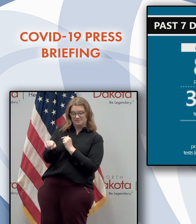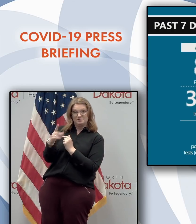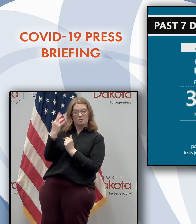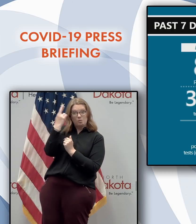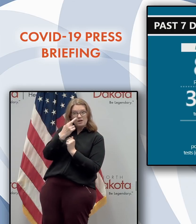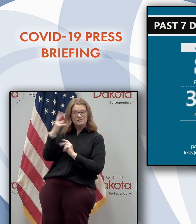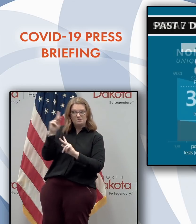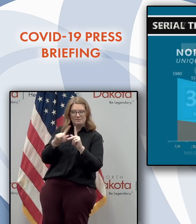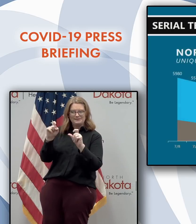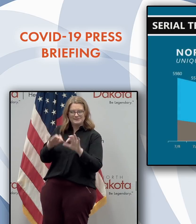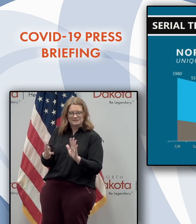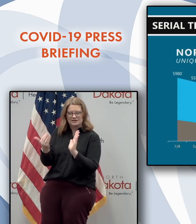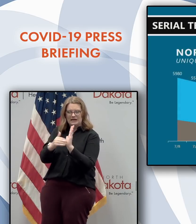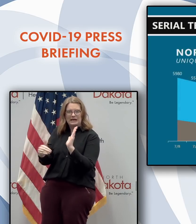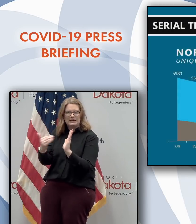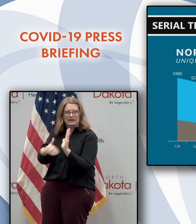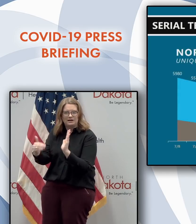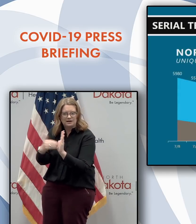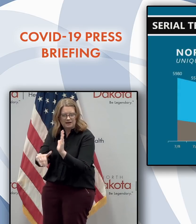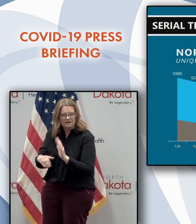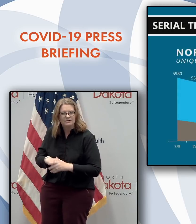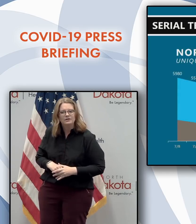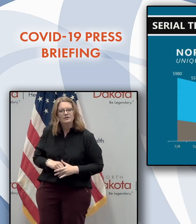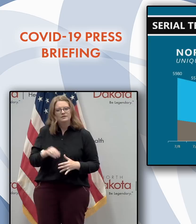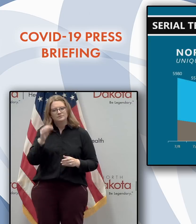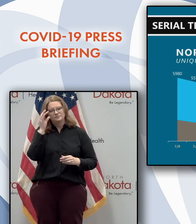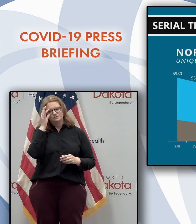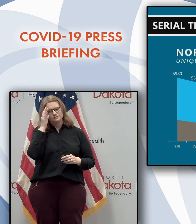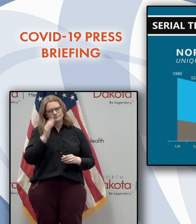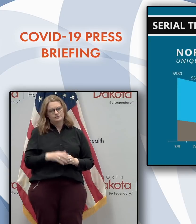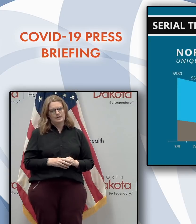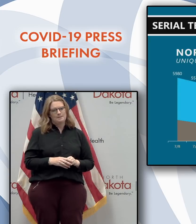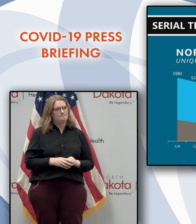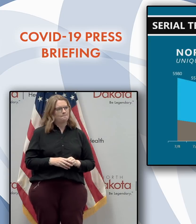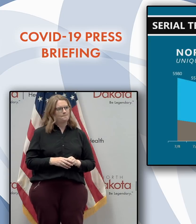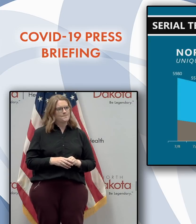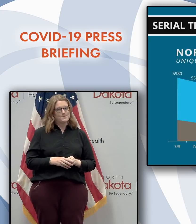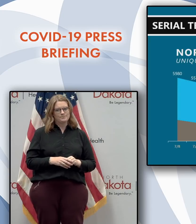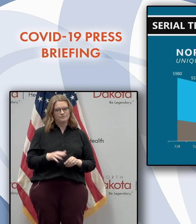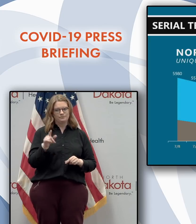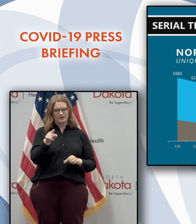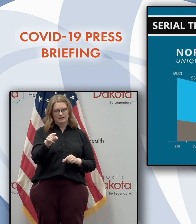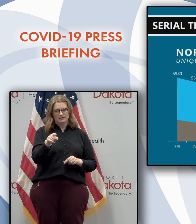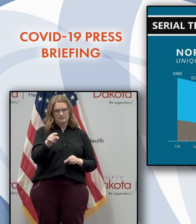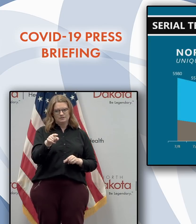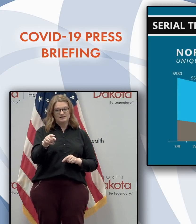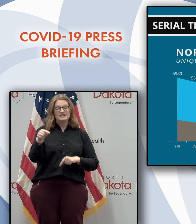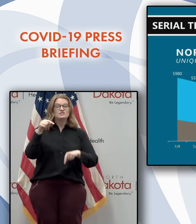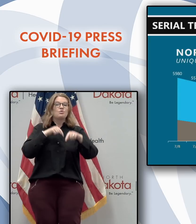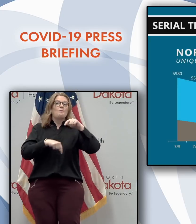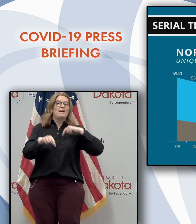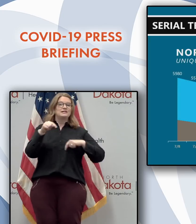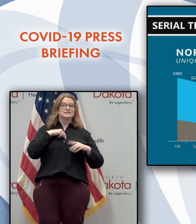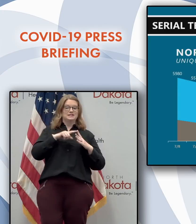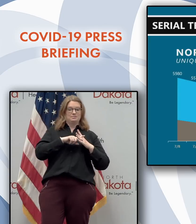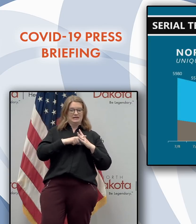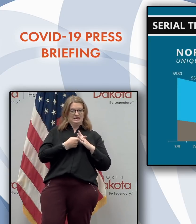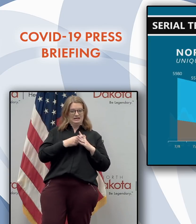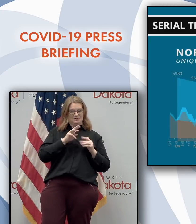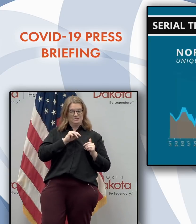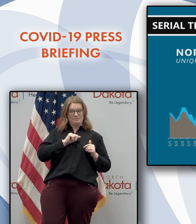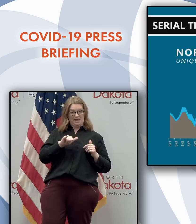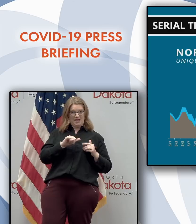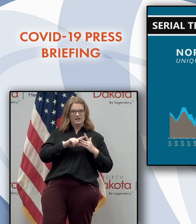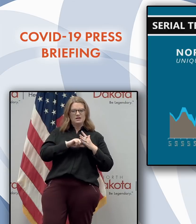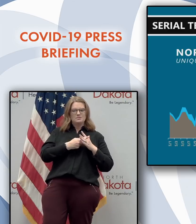multiple times. Okay, on the and this takes it all the way back to beginning of May. Beginning